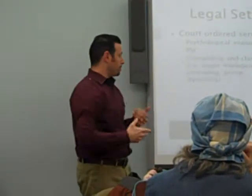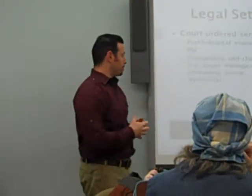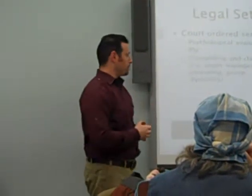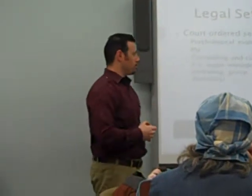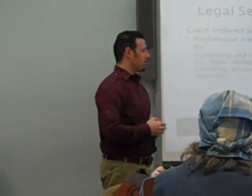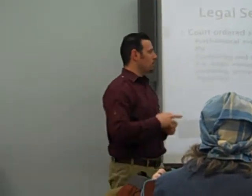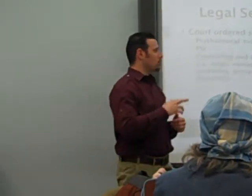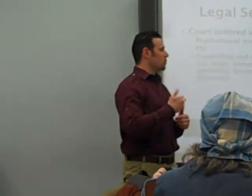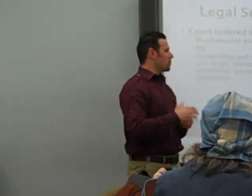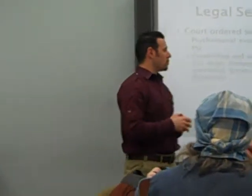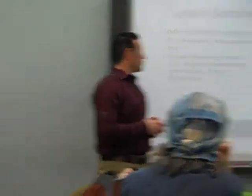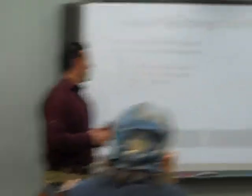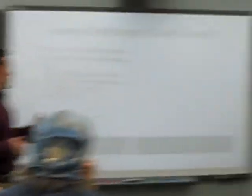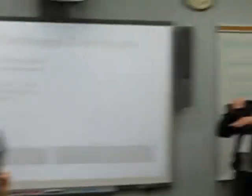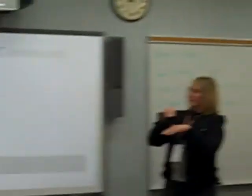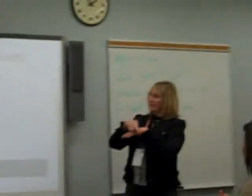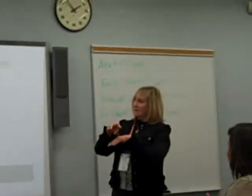And I'll explain more of that later.